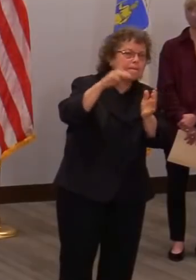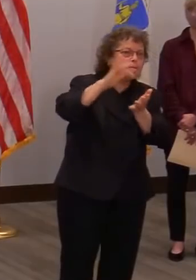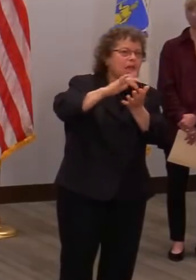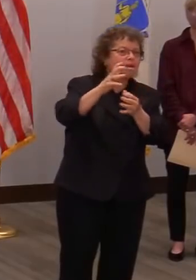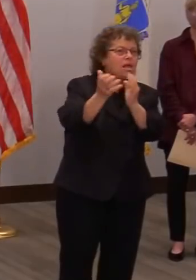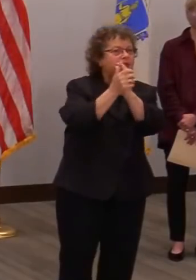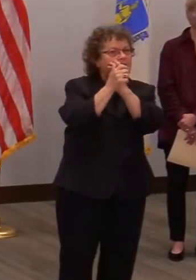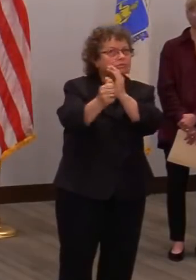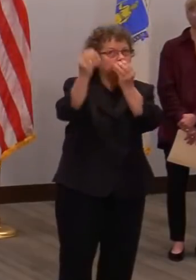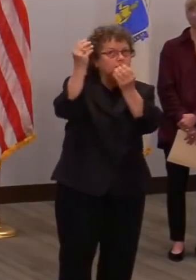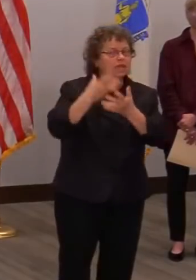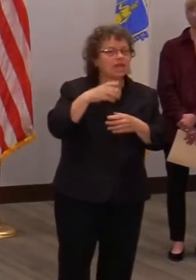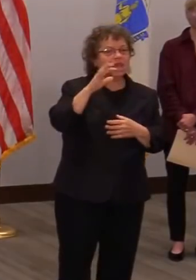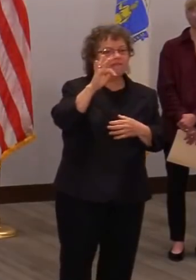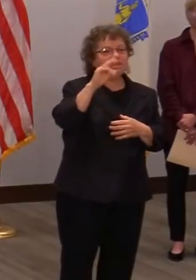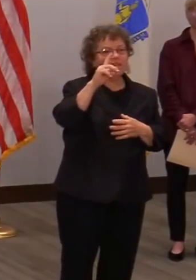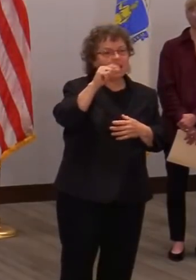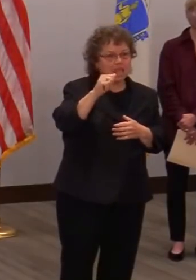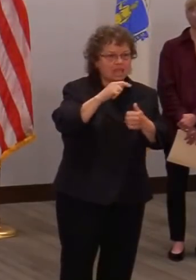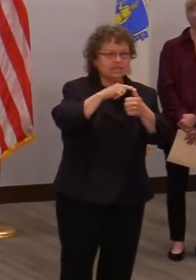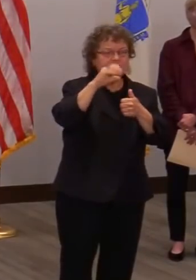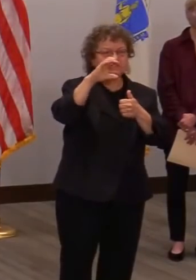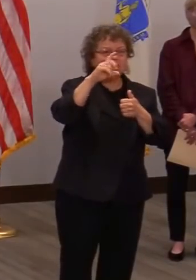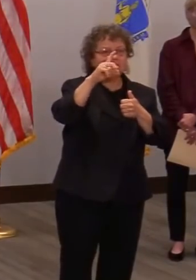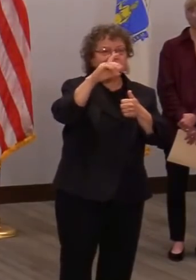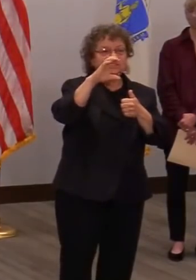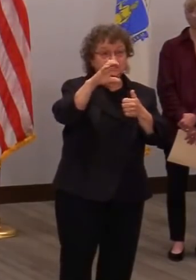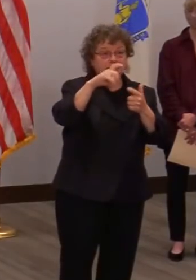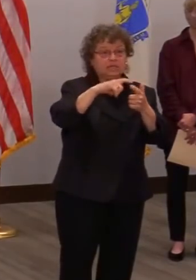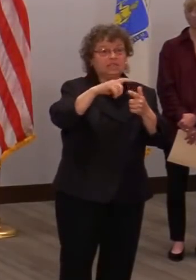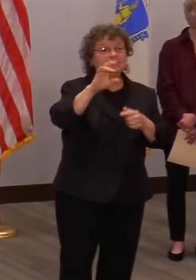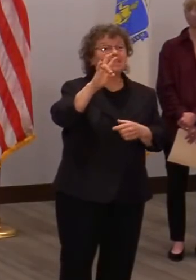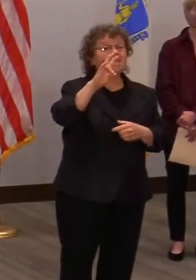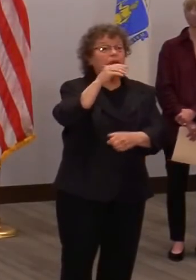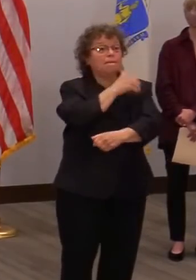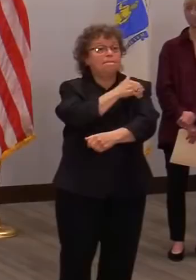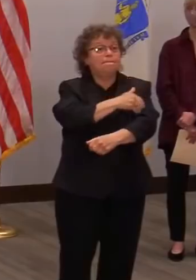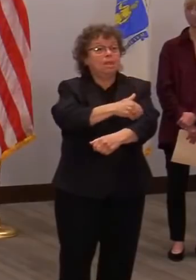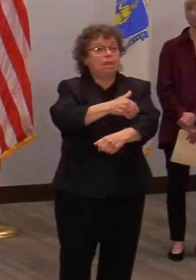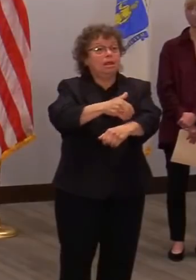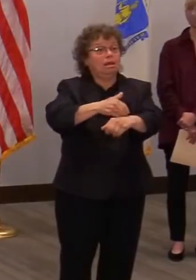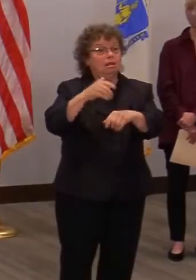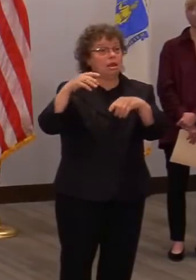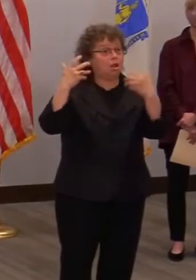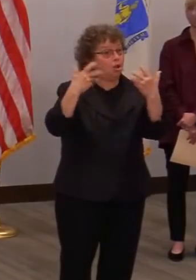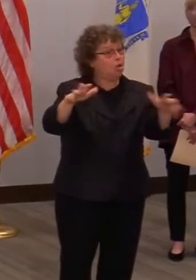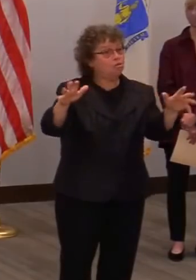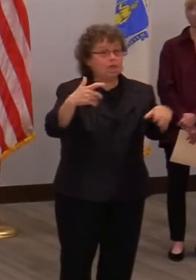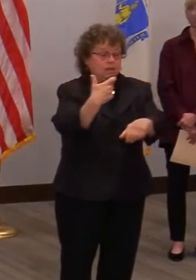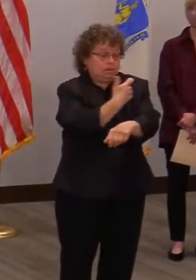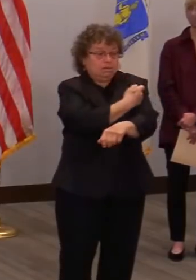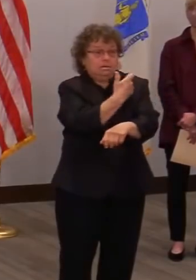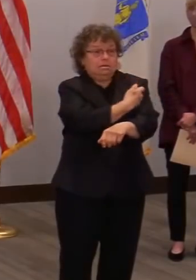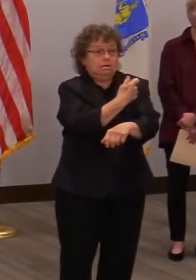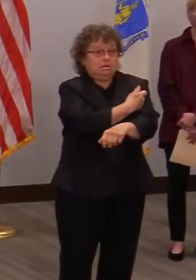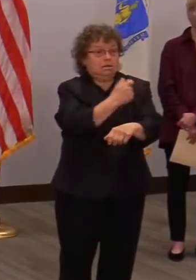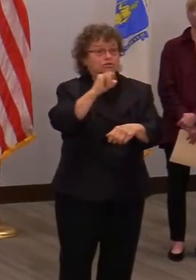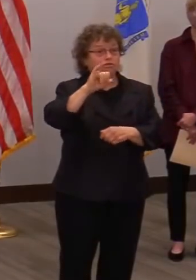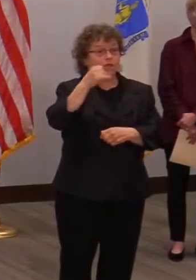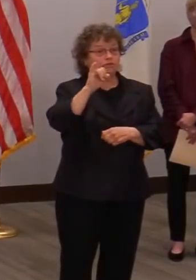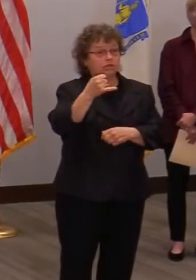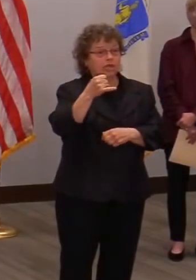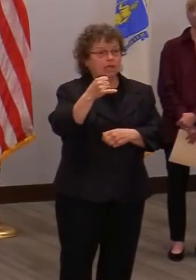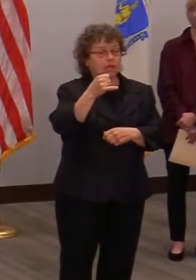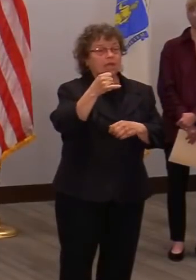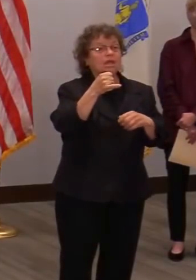and the CDC, out of nearly 7 million doses of J&J administered to date in the U.S., 6 cases